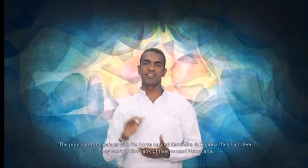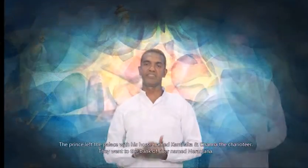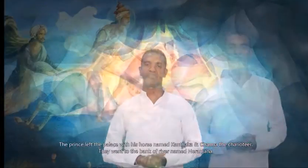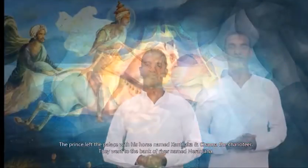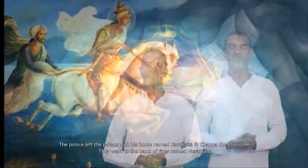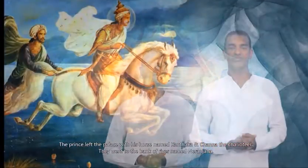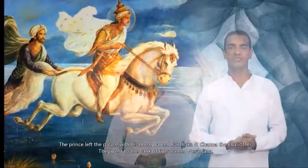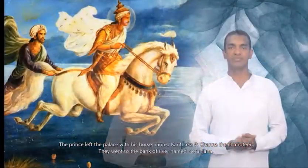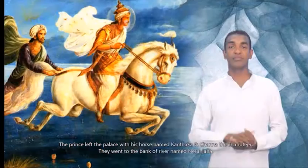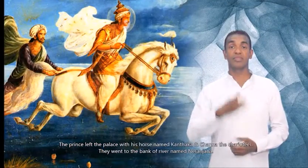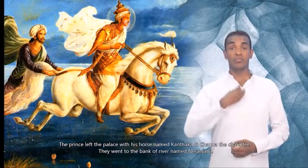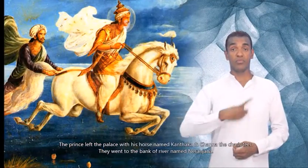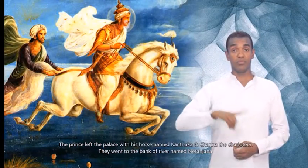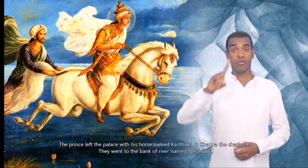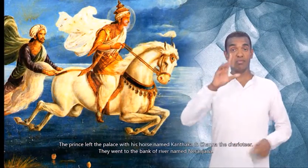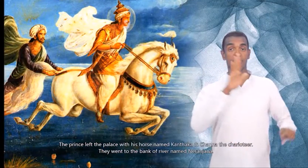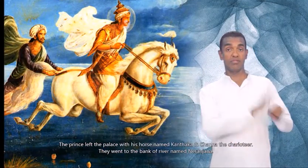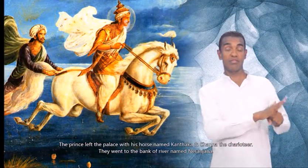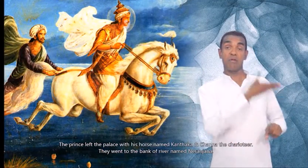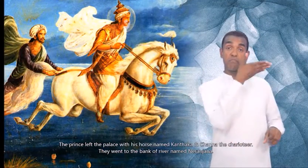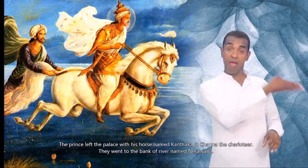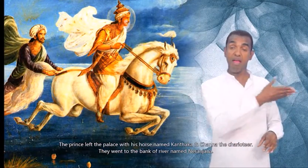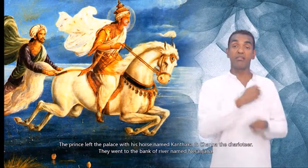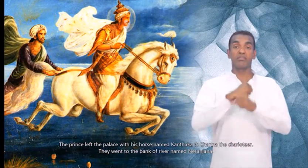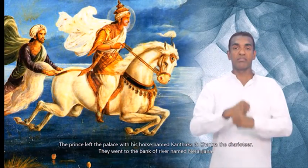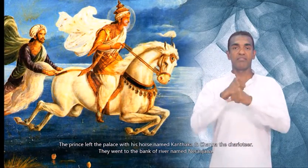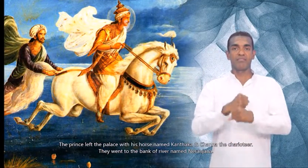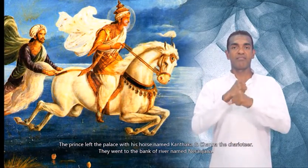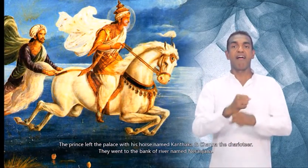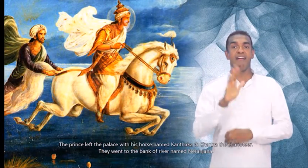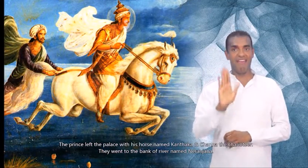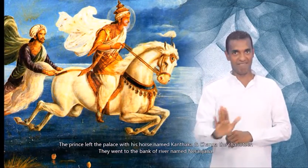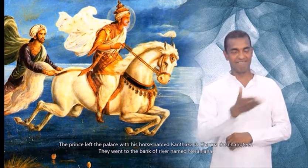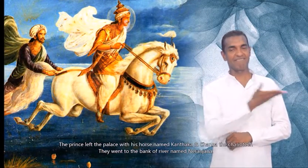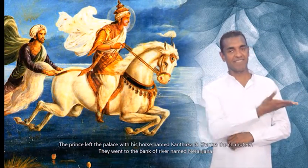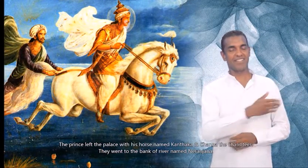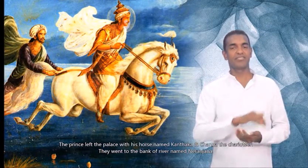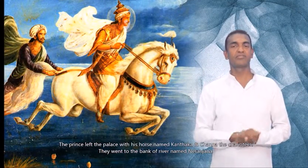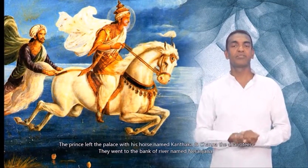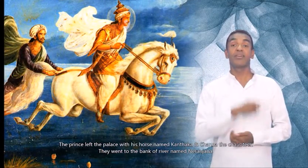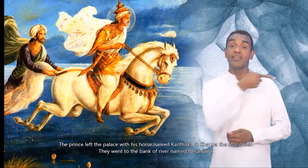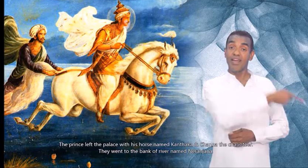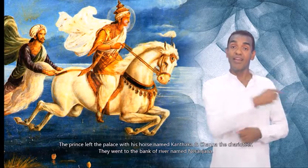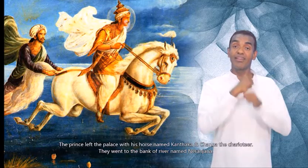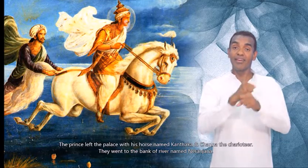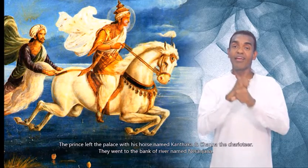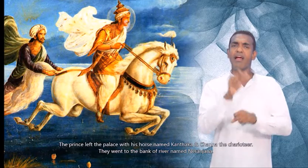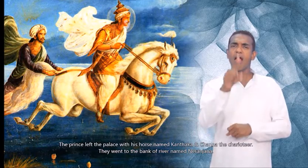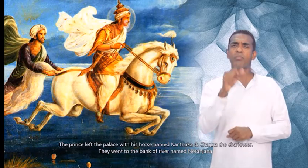The prince left the palace with his horse named Kantaka and Channa the charioteer. They went to